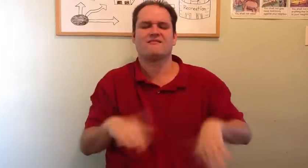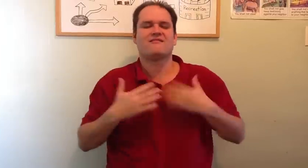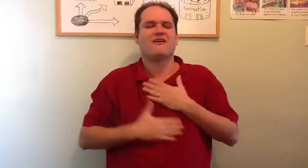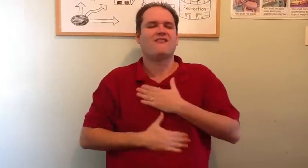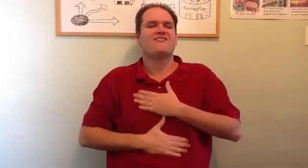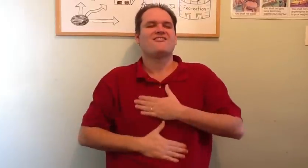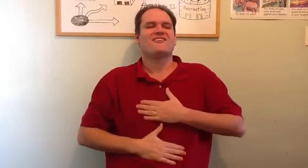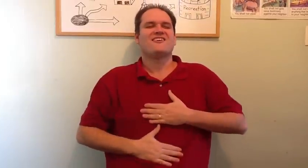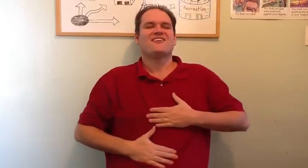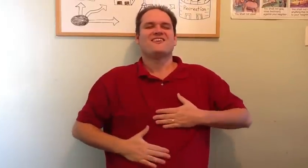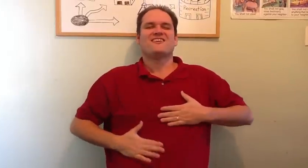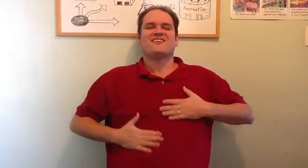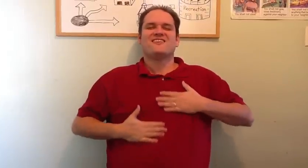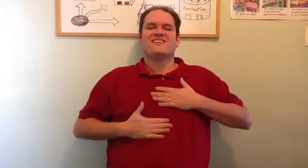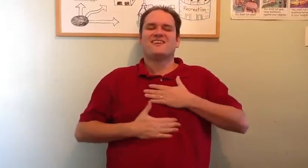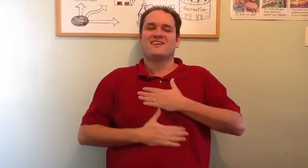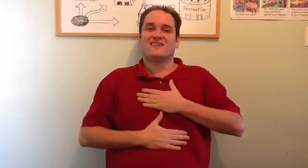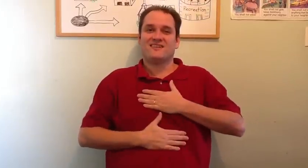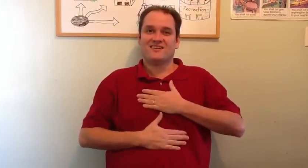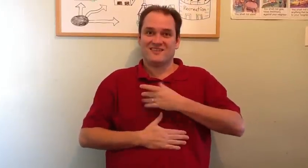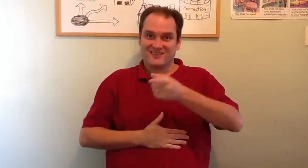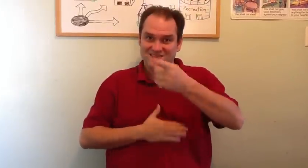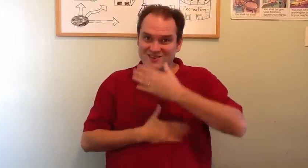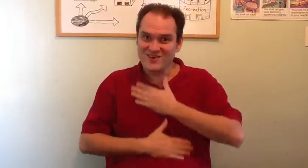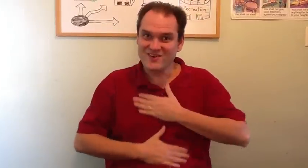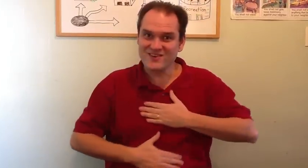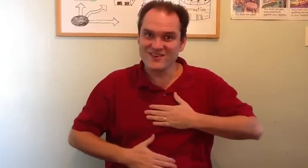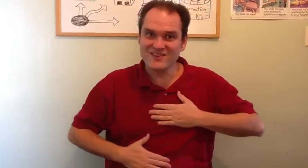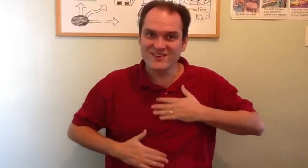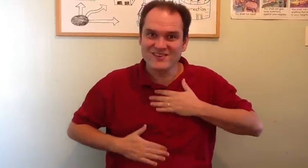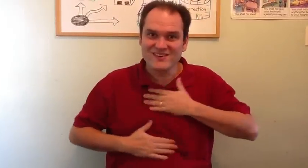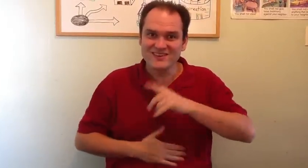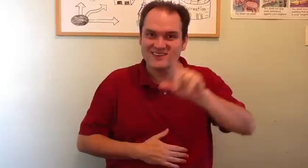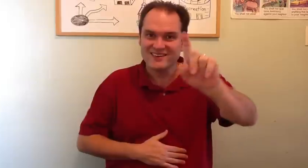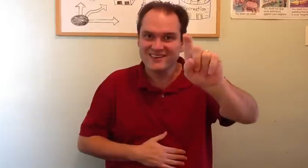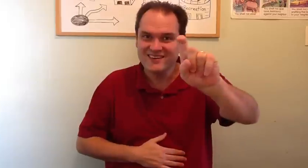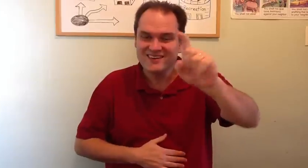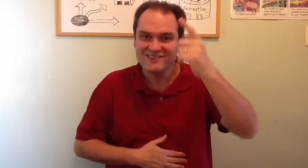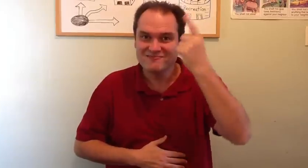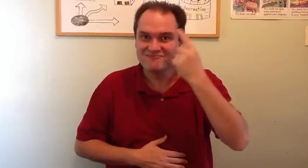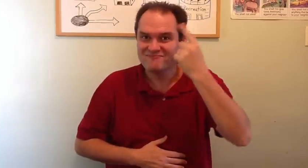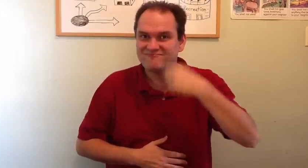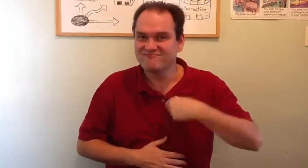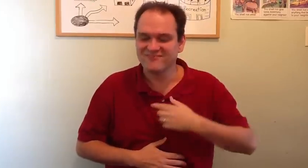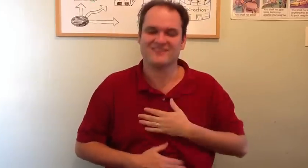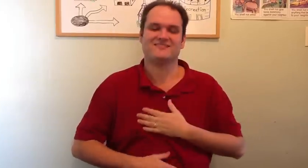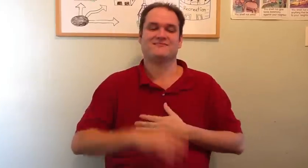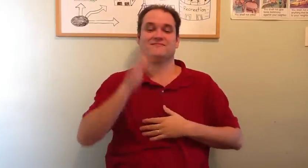by expressing your love for His Word and enjoying His Word. Do you enjoy His Word?